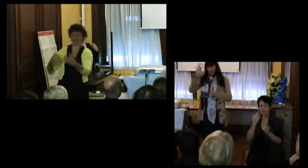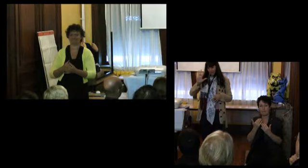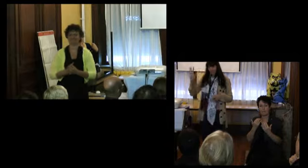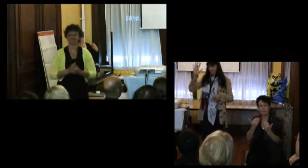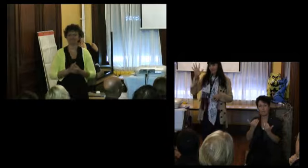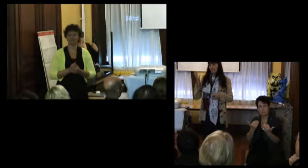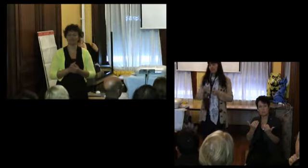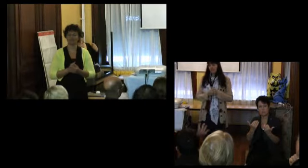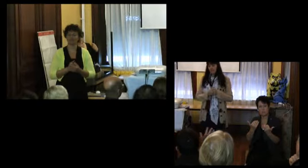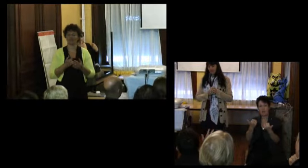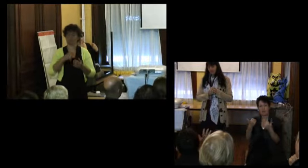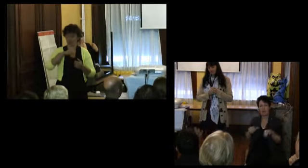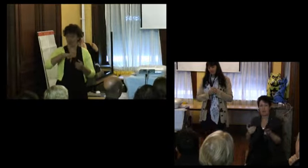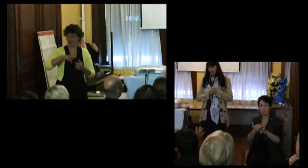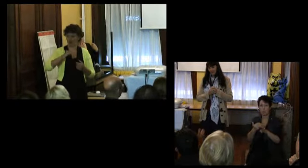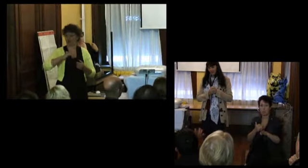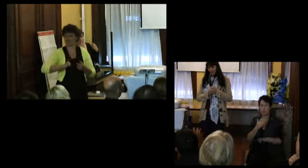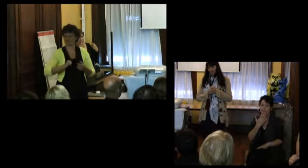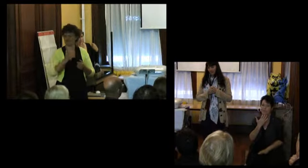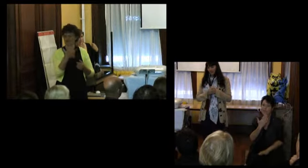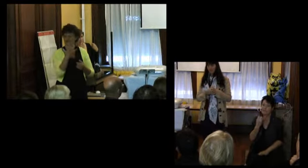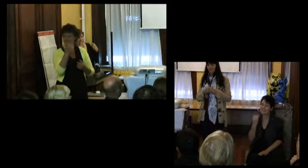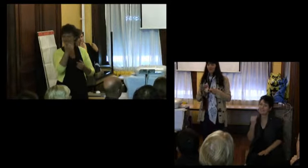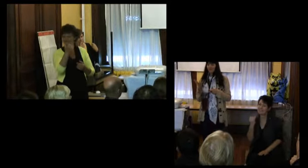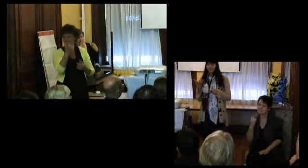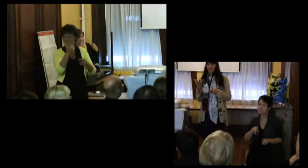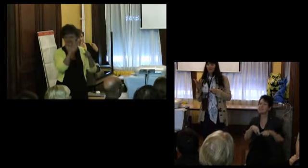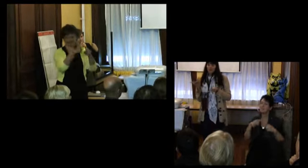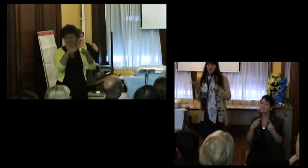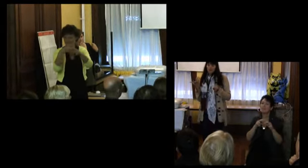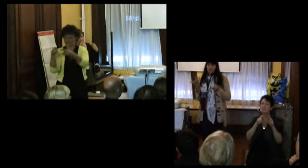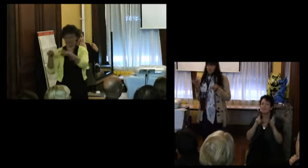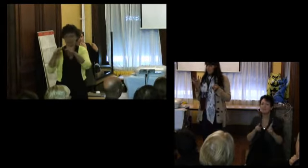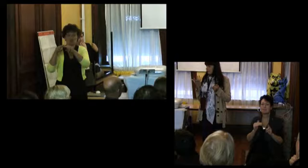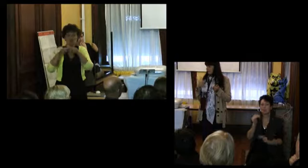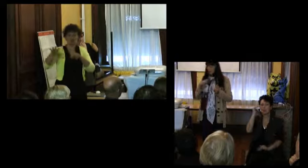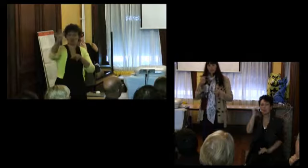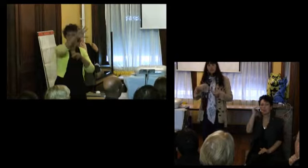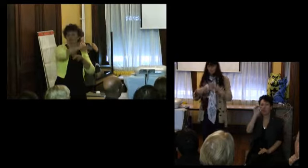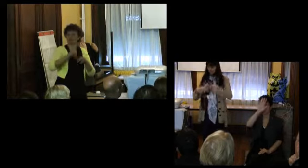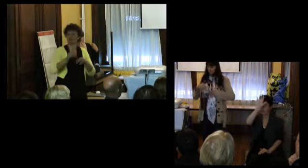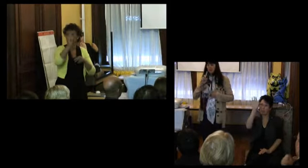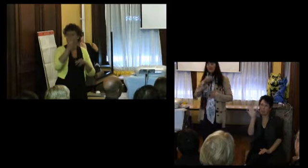5 or 6 different museums in the north region of France.